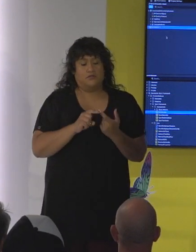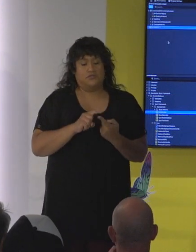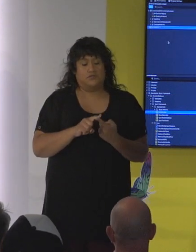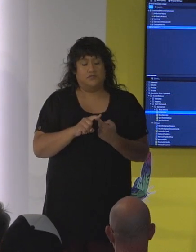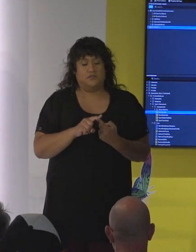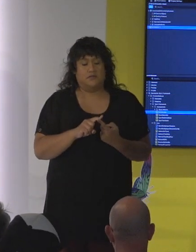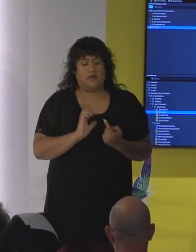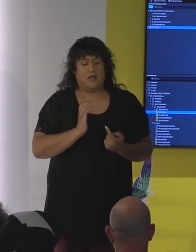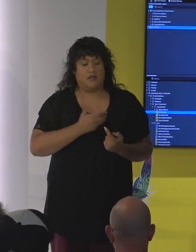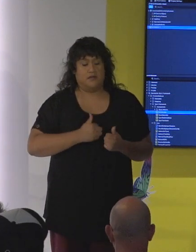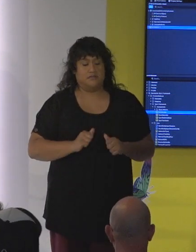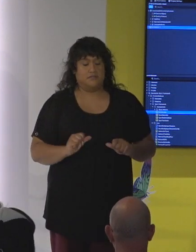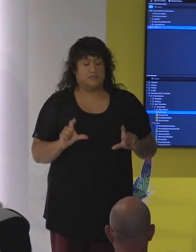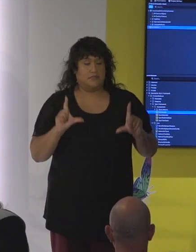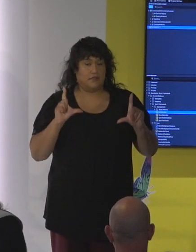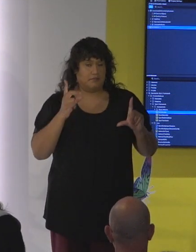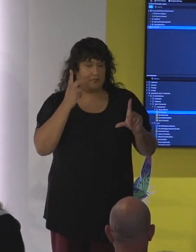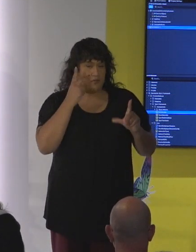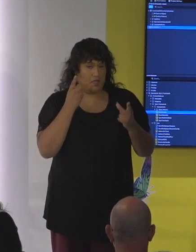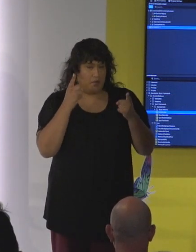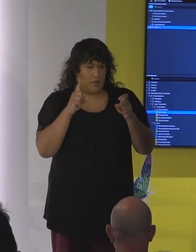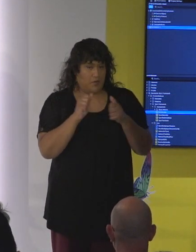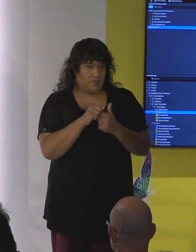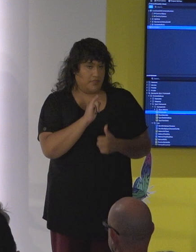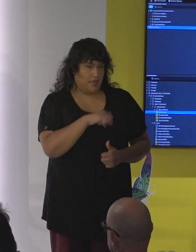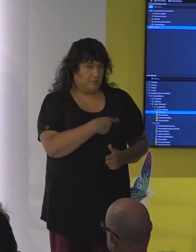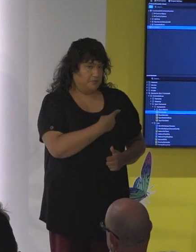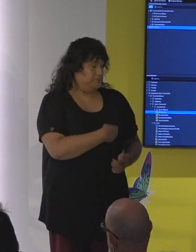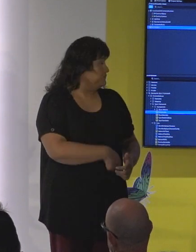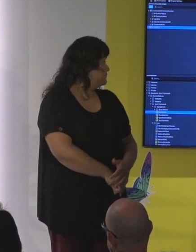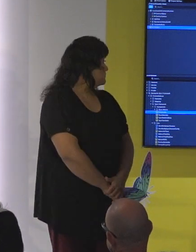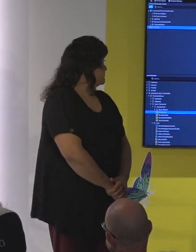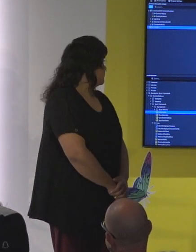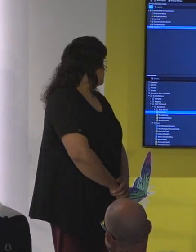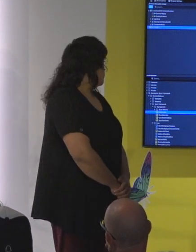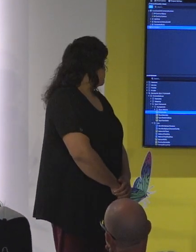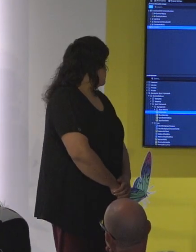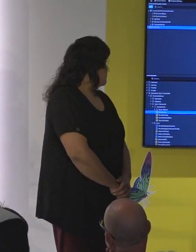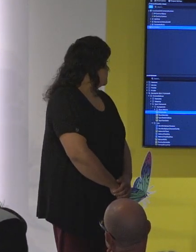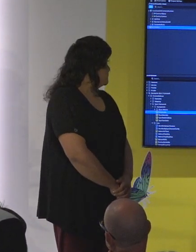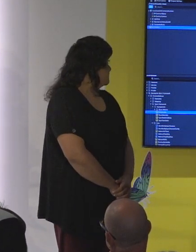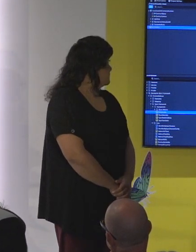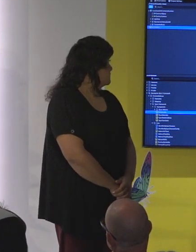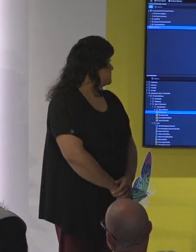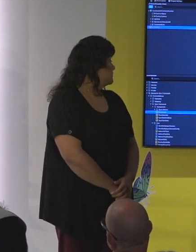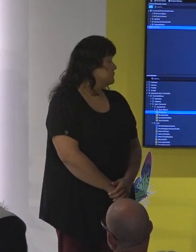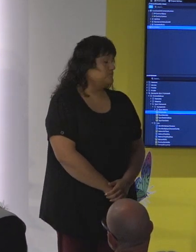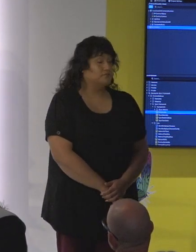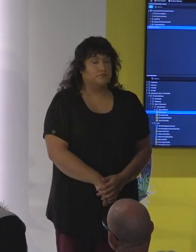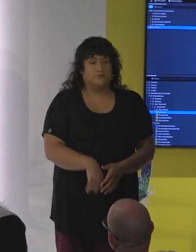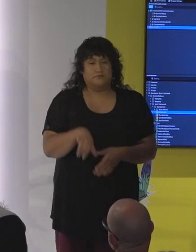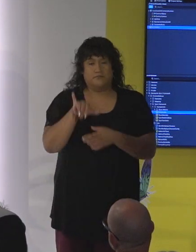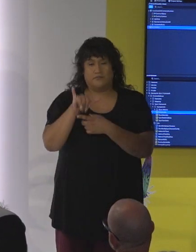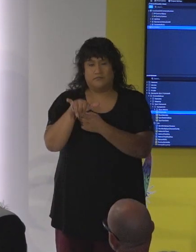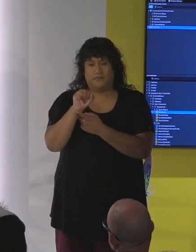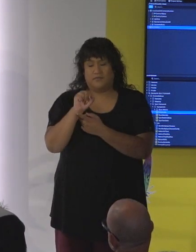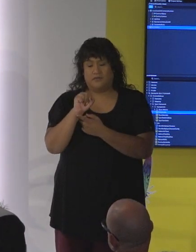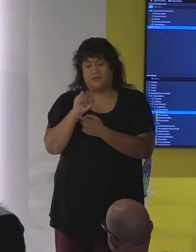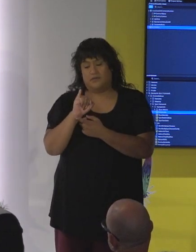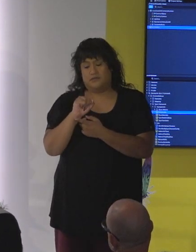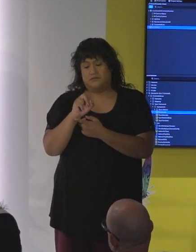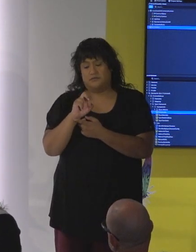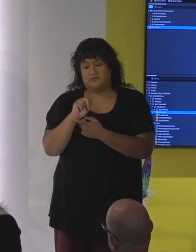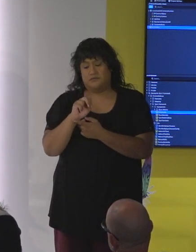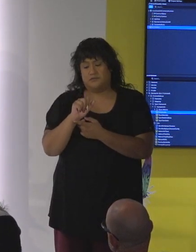And let's check out what's going on with the instantiator. So this is a little different, like similar but different to instantiating a prefab normally. Like normally you would